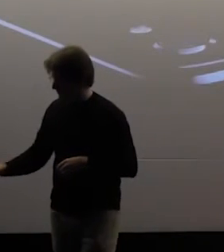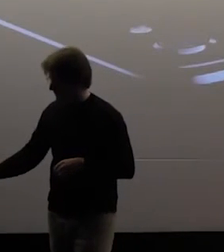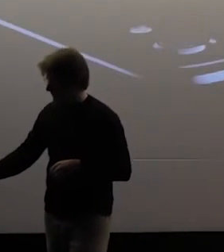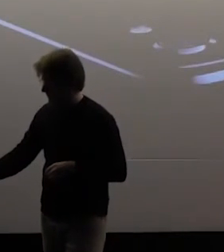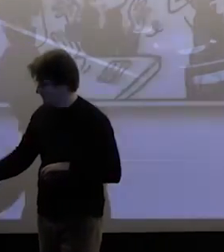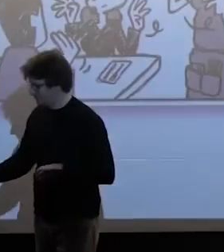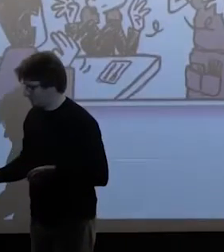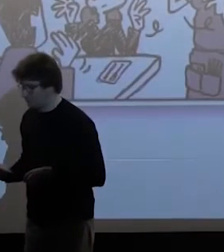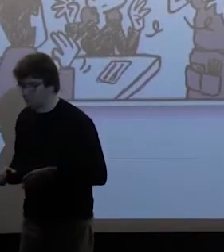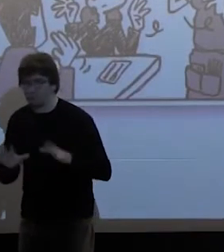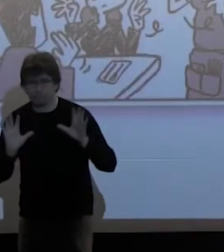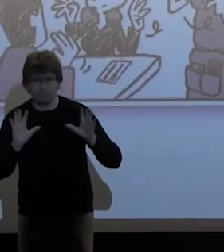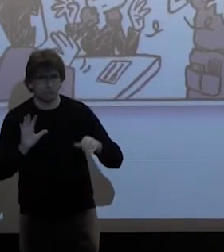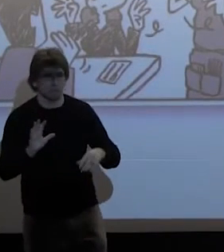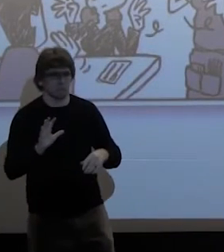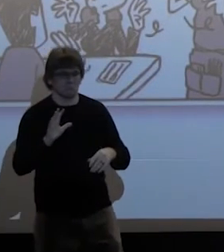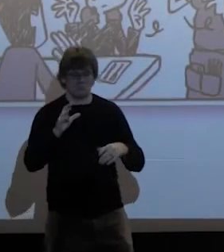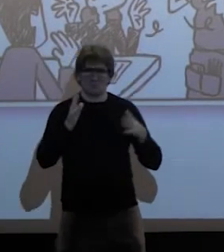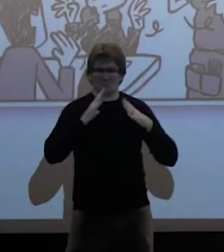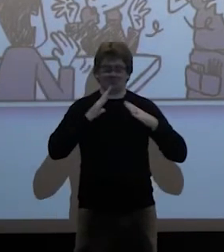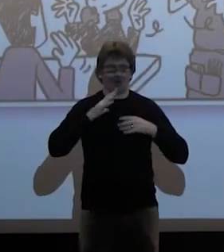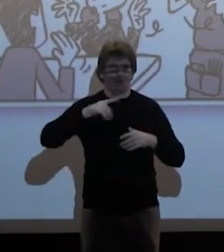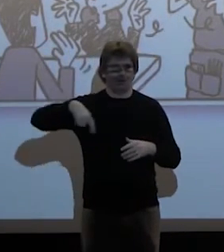In being obsessed with the single sense, we lose the others.